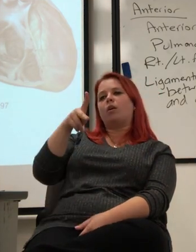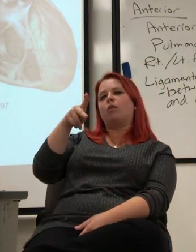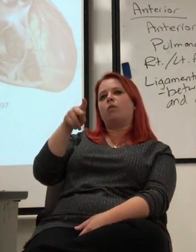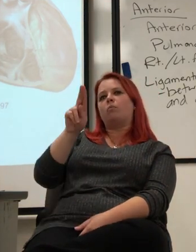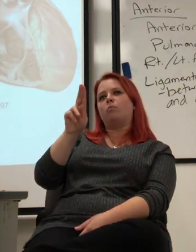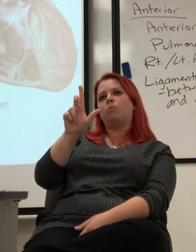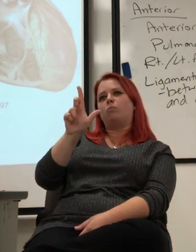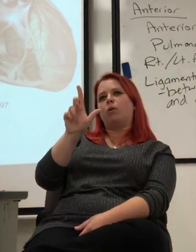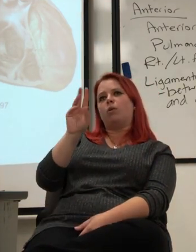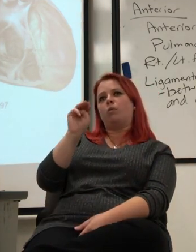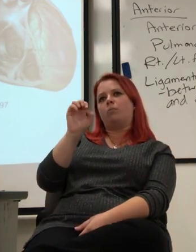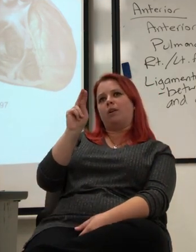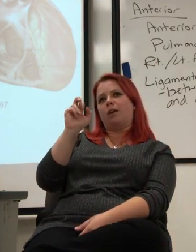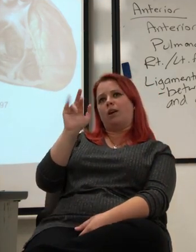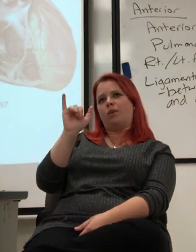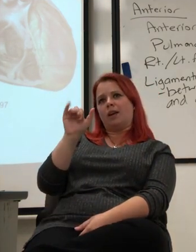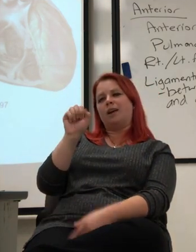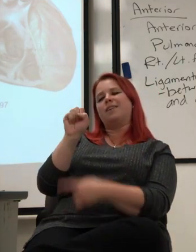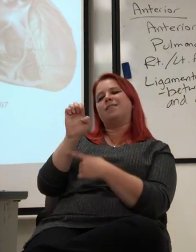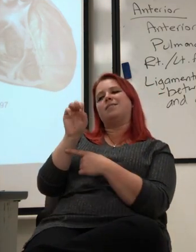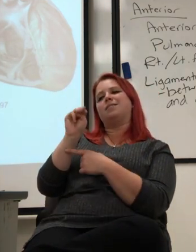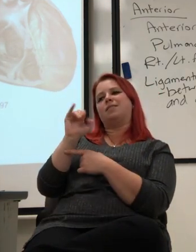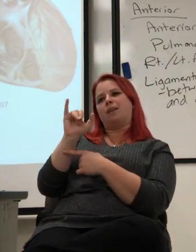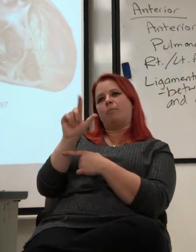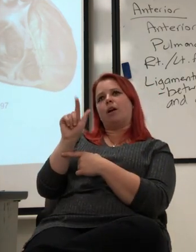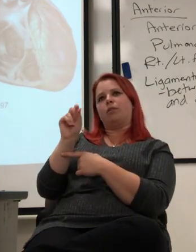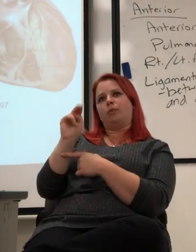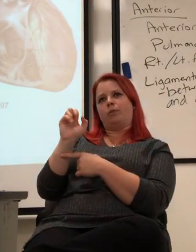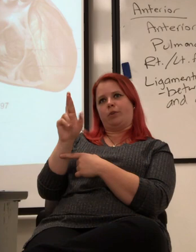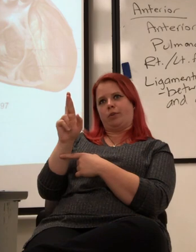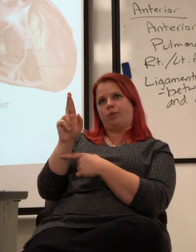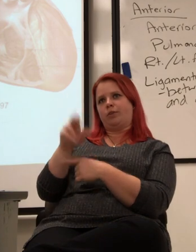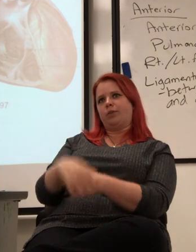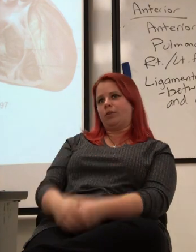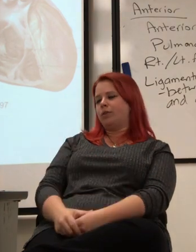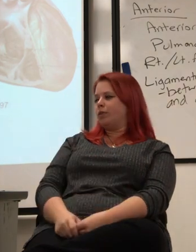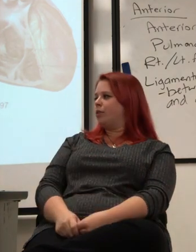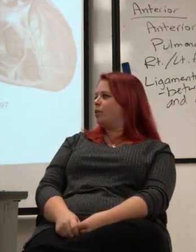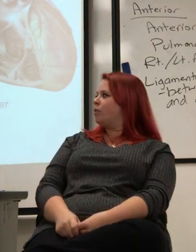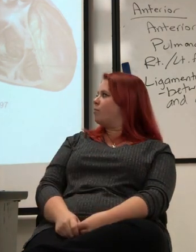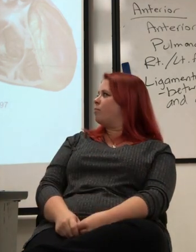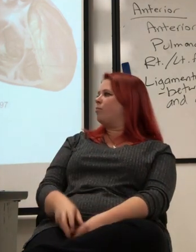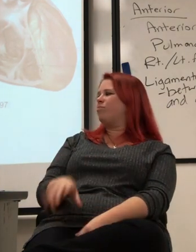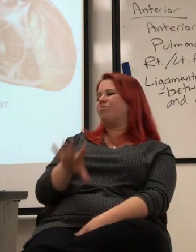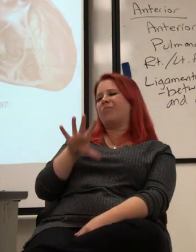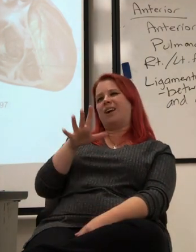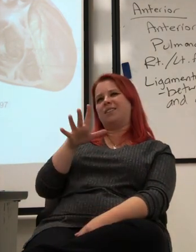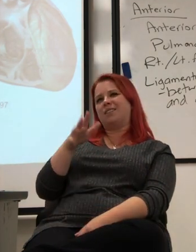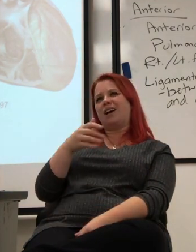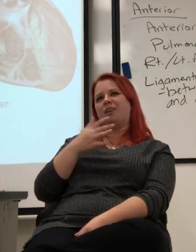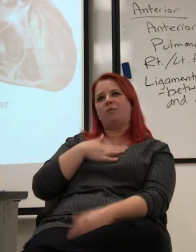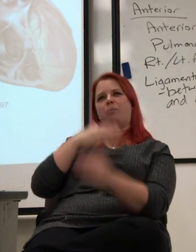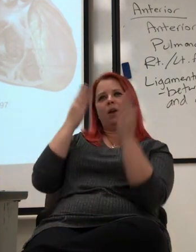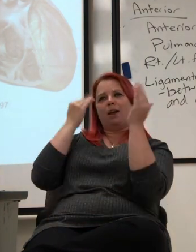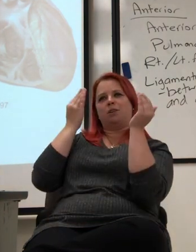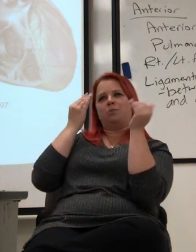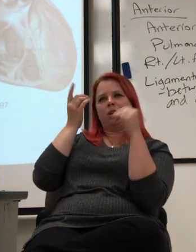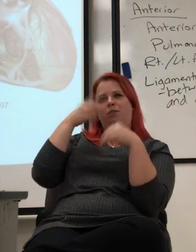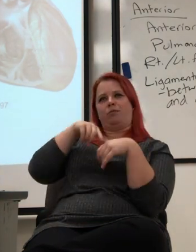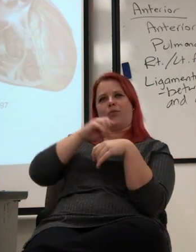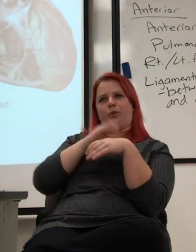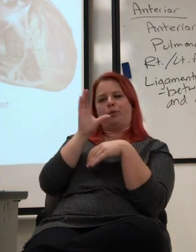Pulmonary semilunar. Okay, that's the pulmonary trunk, pulmonary semilunar valve. That's kind of what I want you to see and look